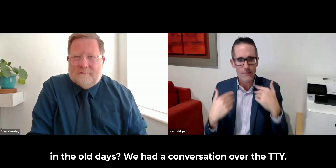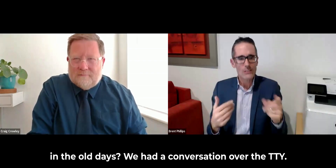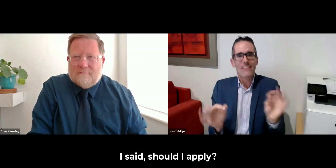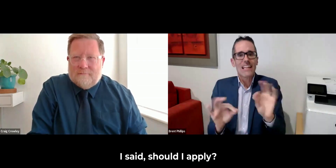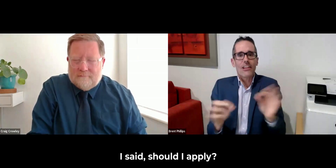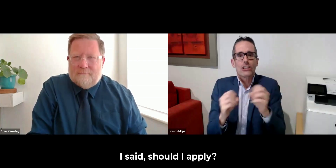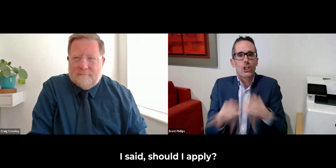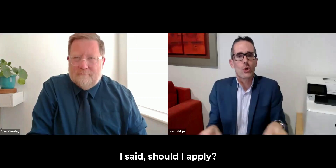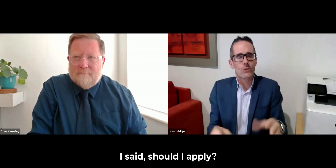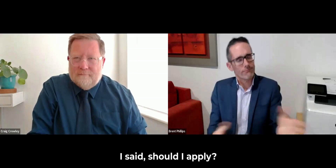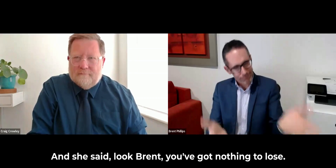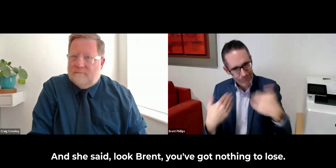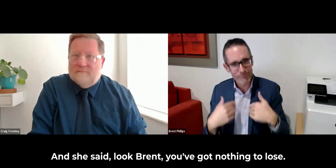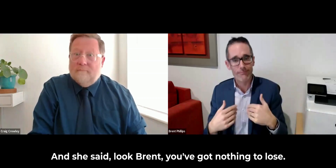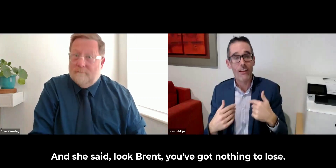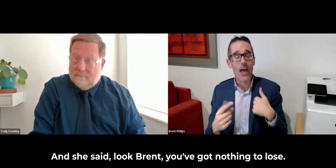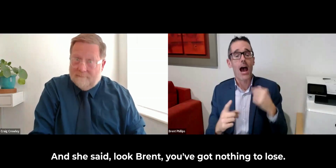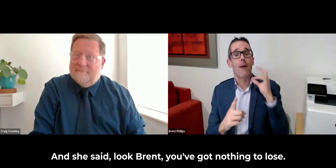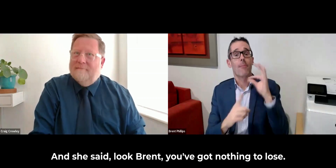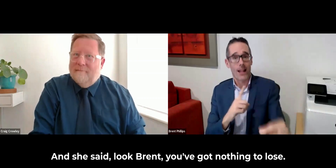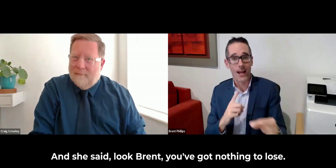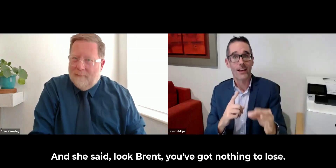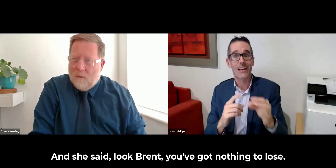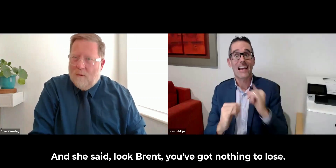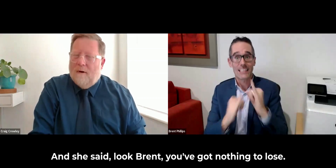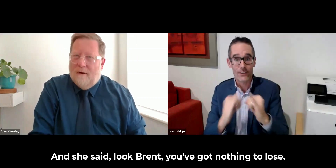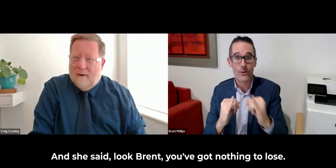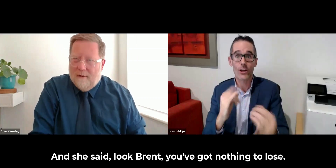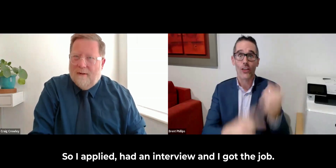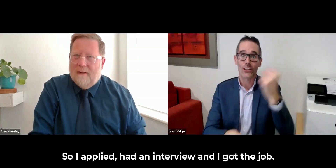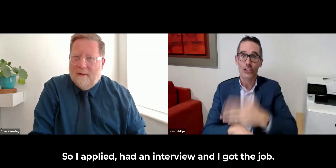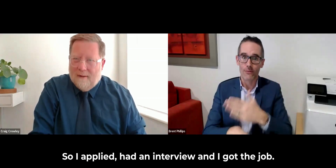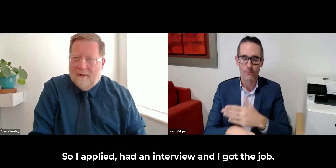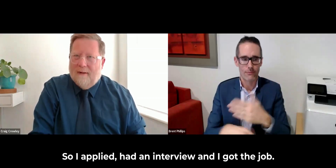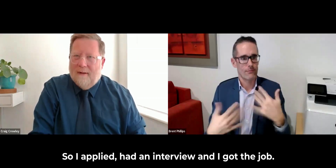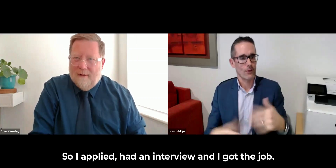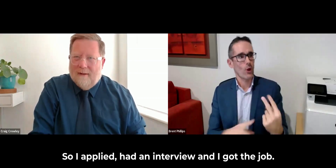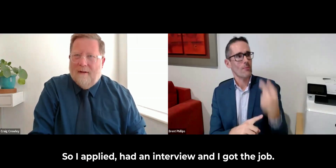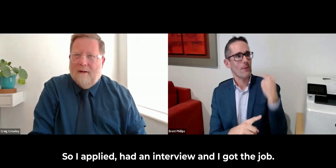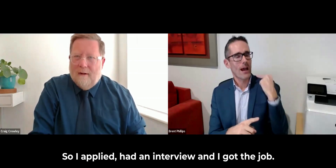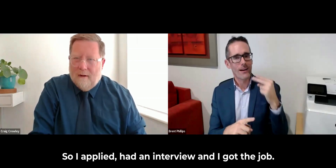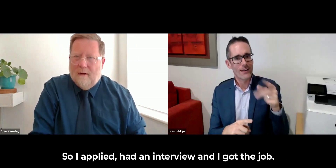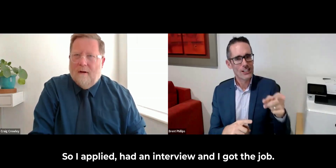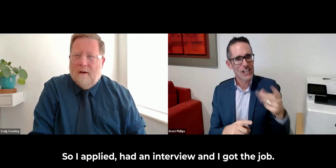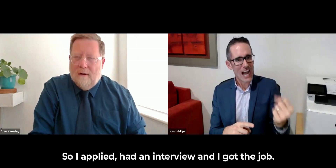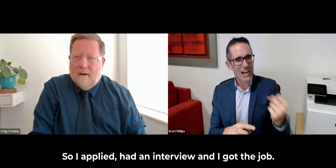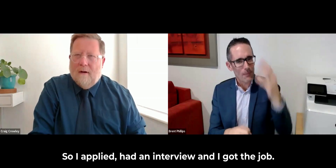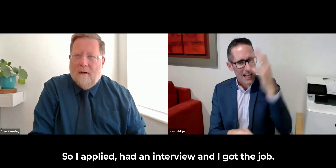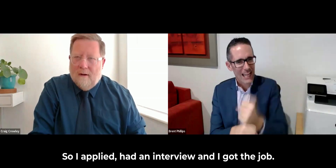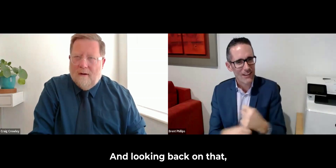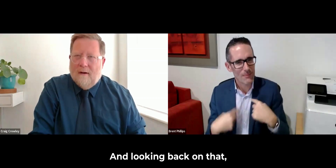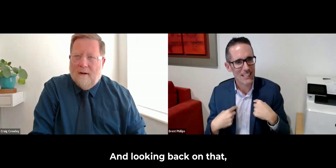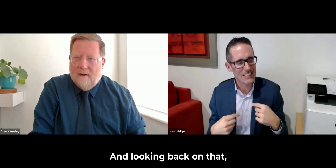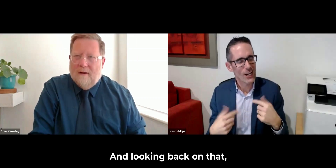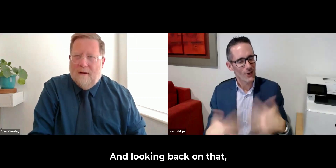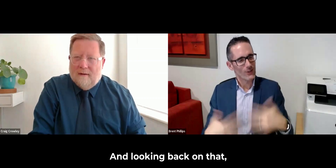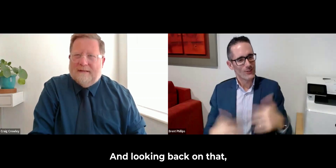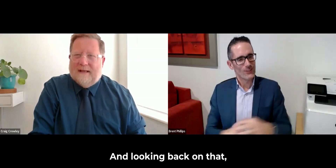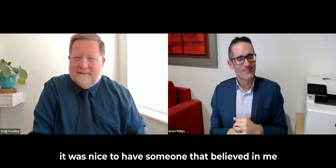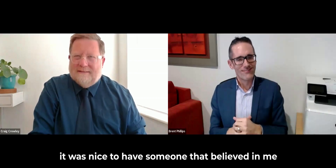TTY. I said, should I apply? And she said, look, Brent, you've got nothing to lose. So I applied, had an interview, and I got the job. And looking back on that, it was